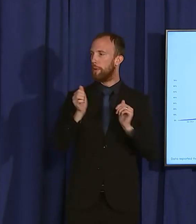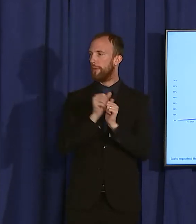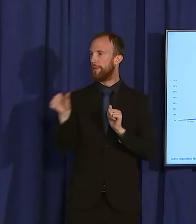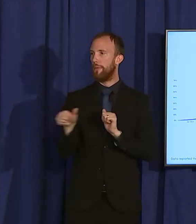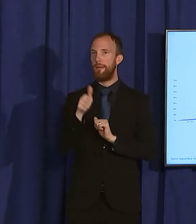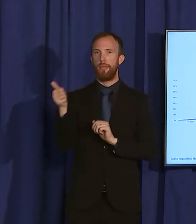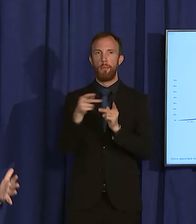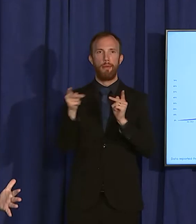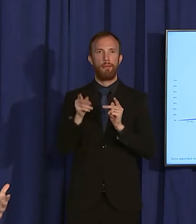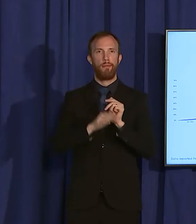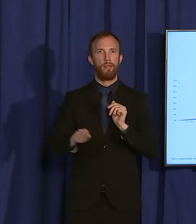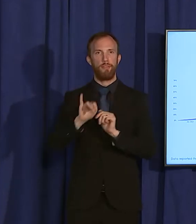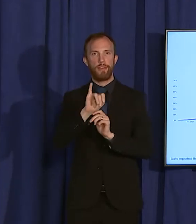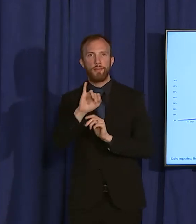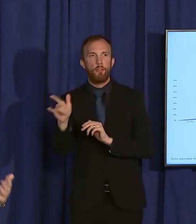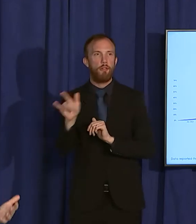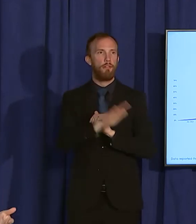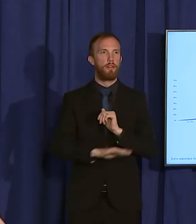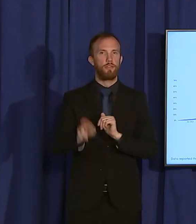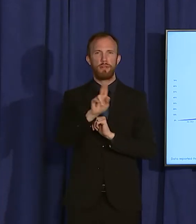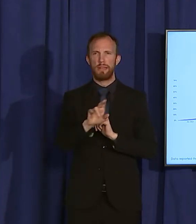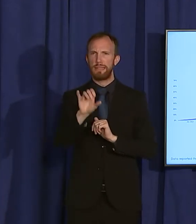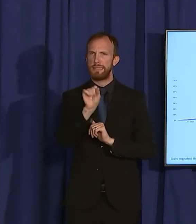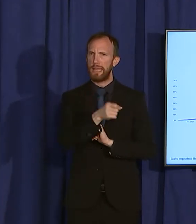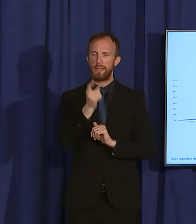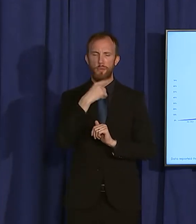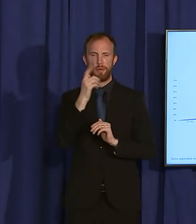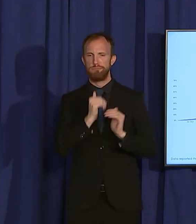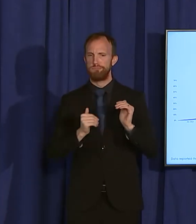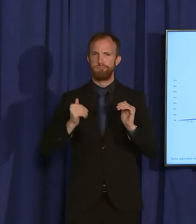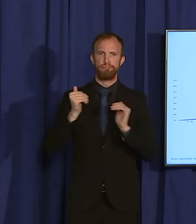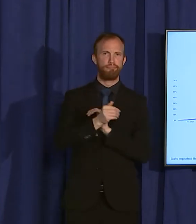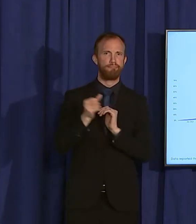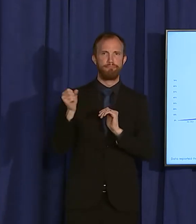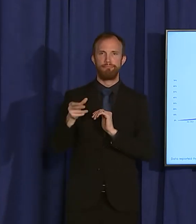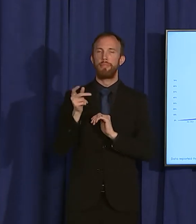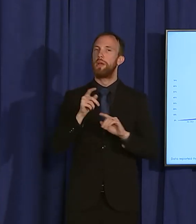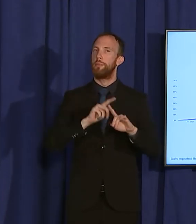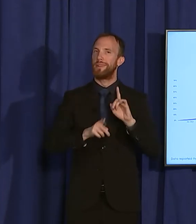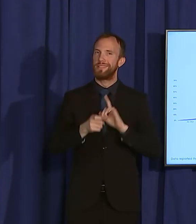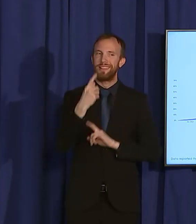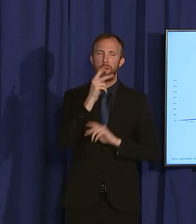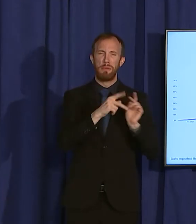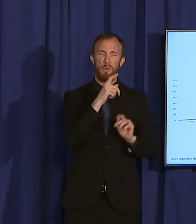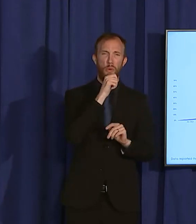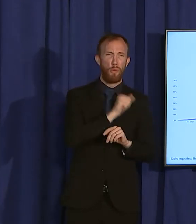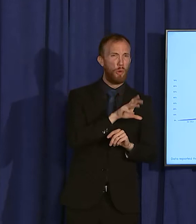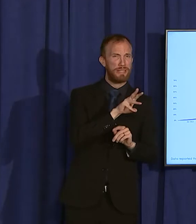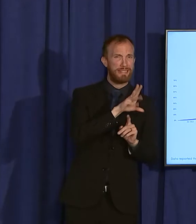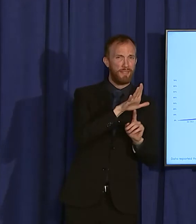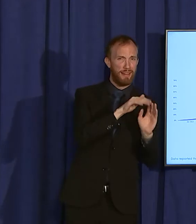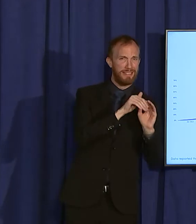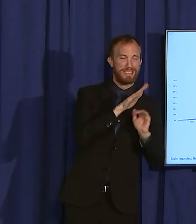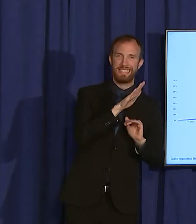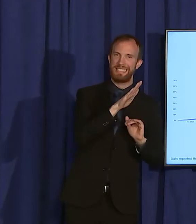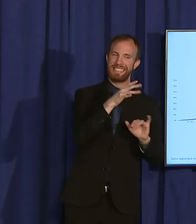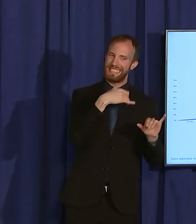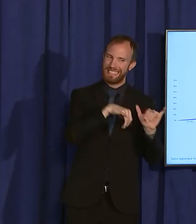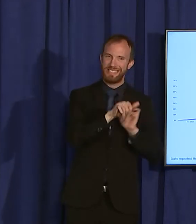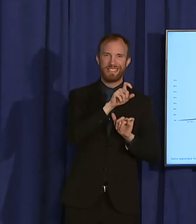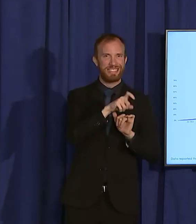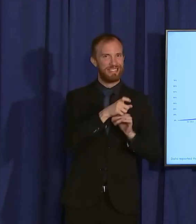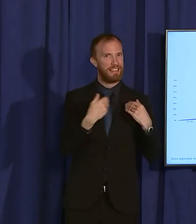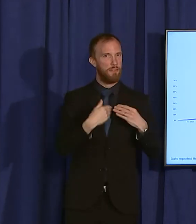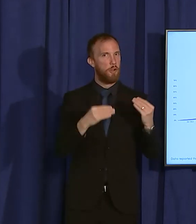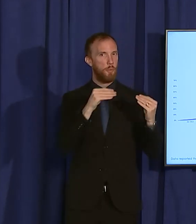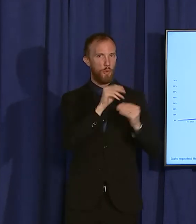country for general coverage, for coverage by race ethnicity, but our coverage for those over 65 is still lagging. The country